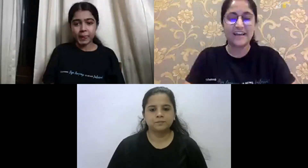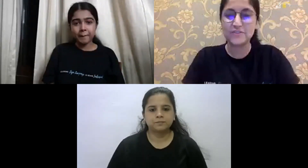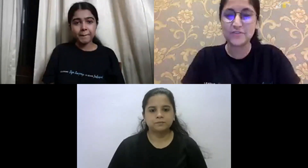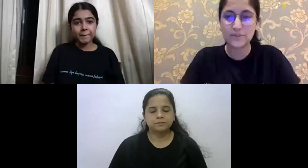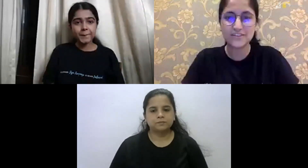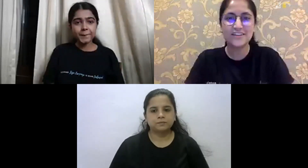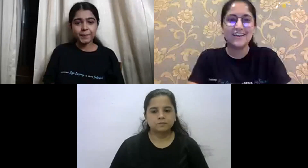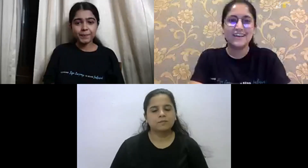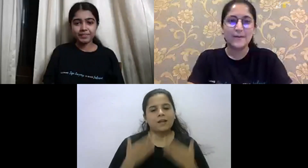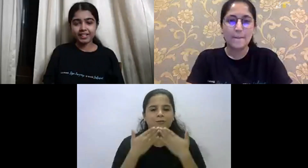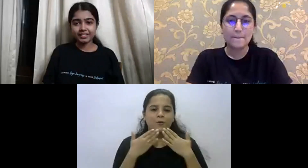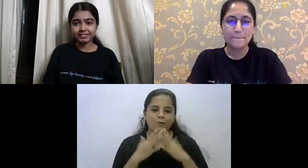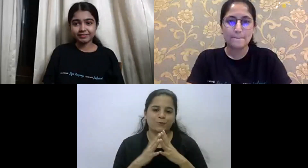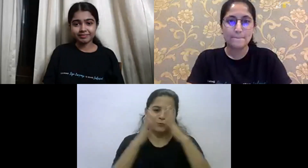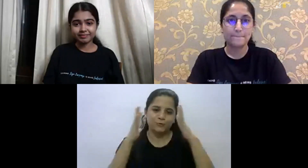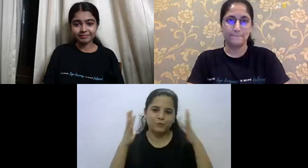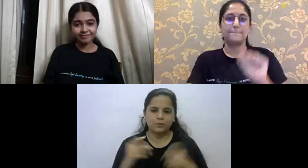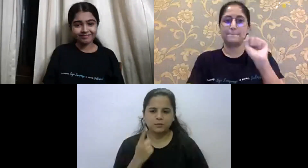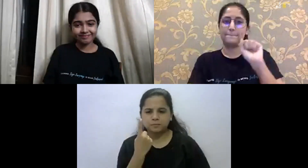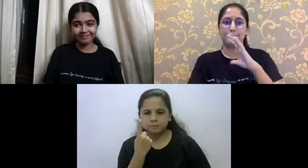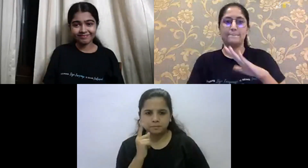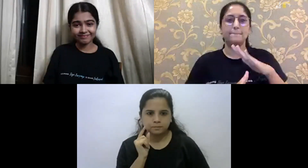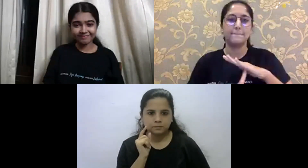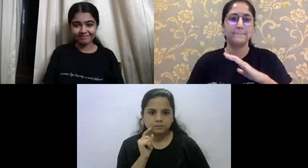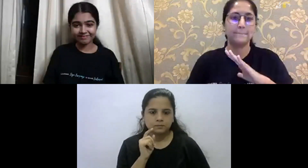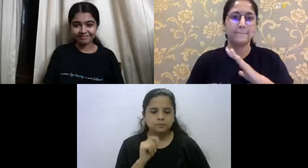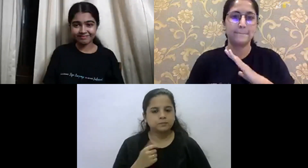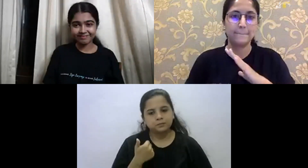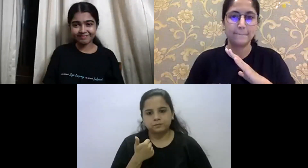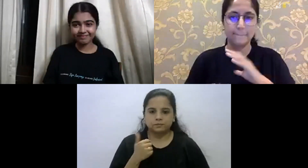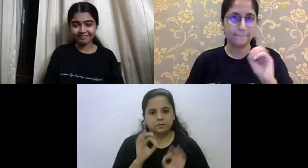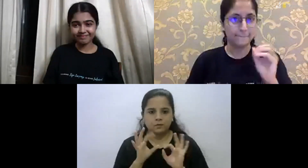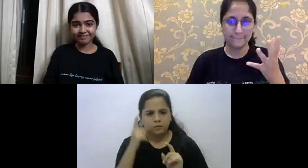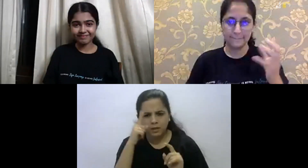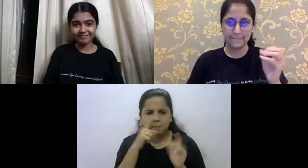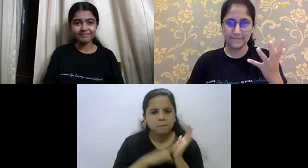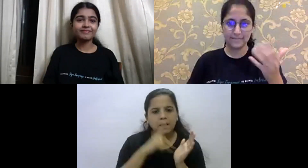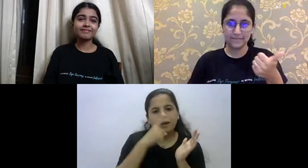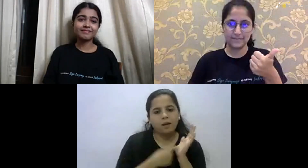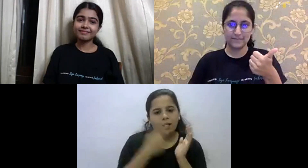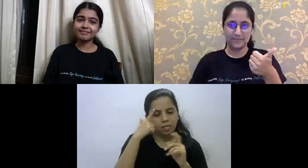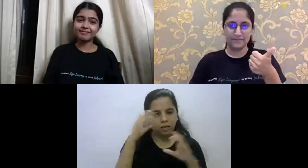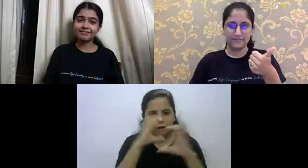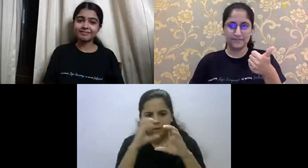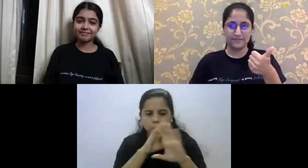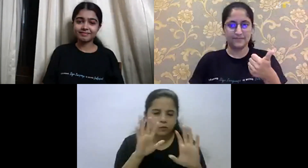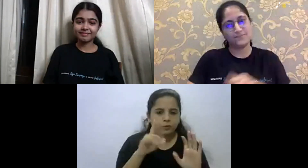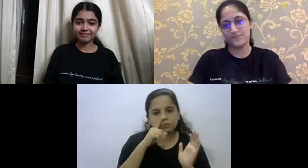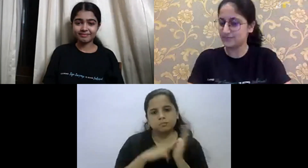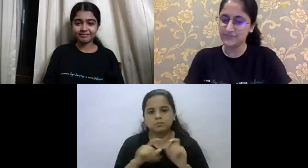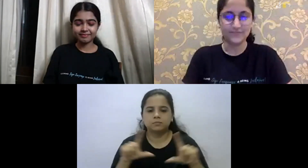Great. Thank you so much. Just 1 second. I'm not spotlight. Okay, yeah. Ria Manisha is already spotlighted. Sure, sure. I can see now.